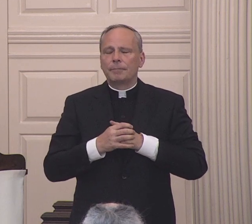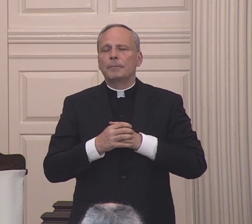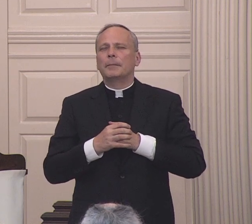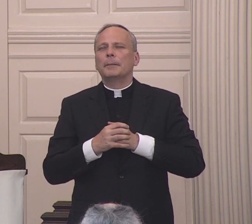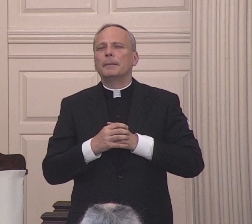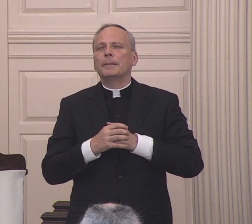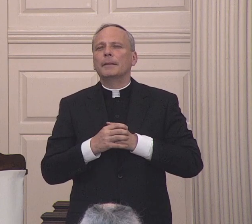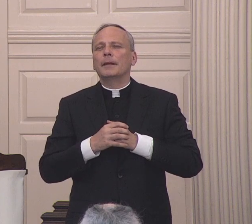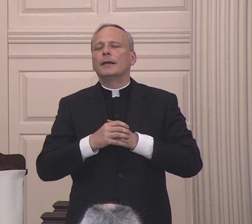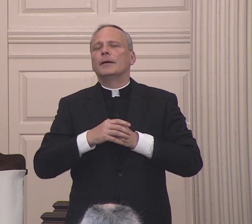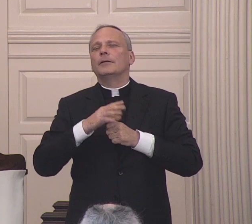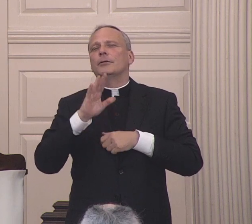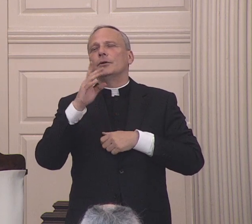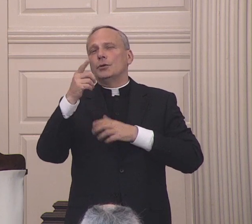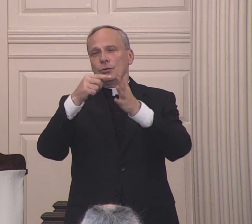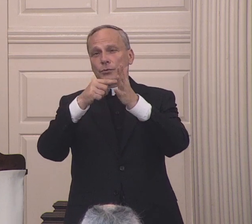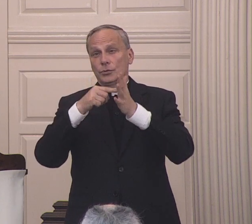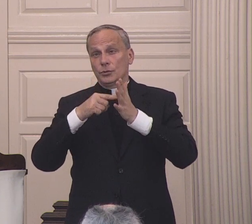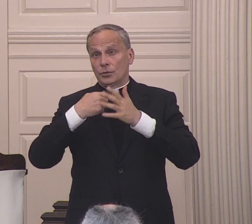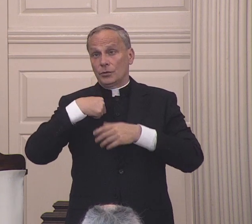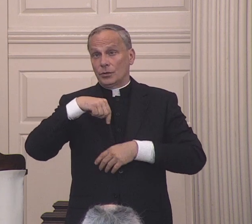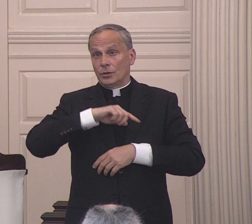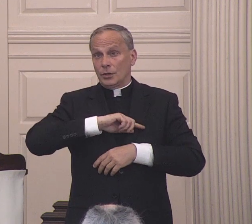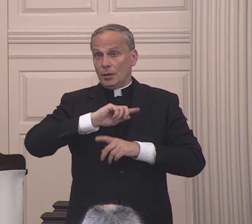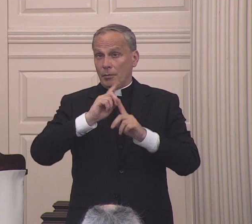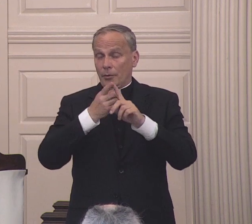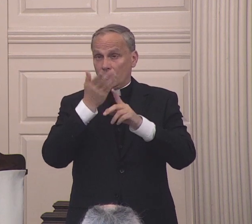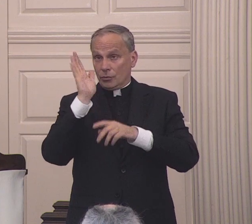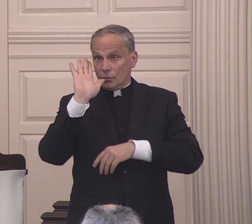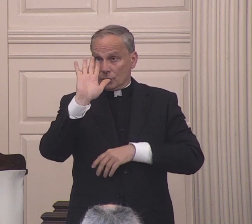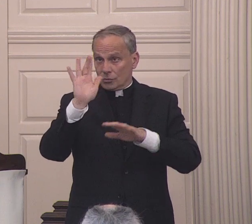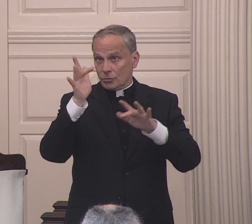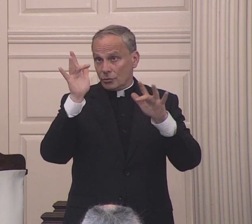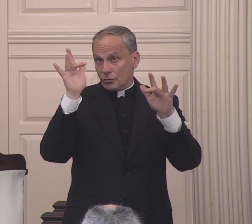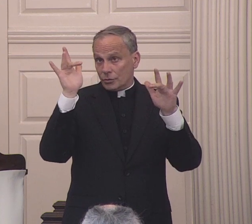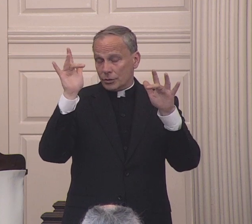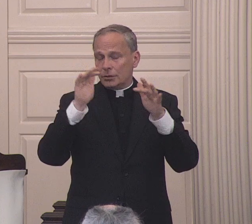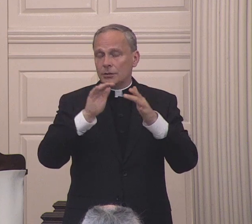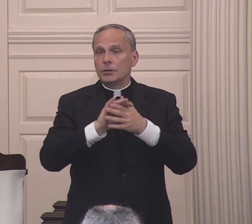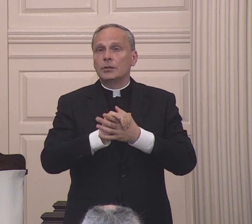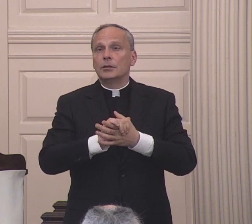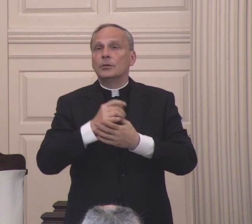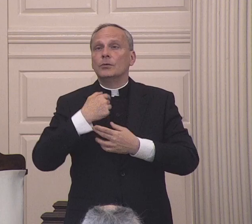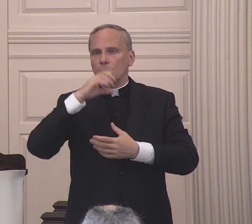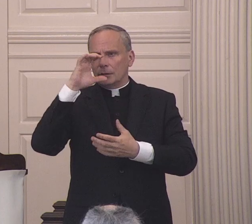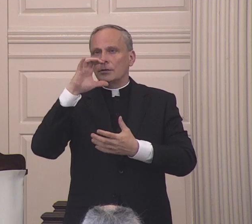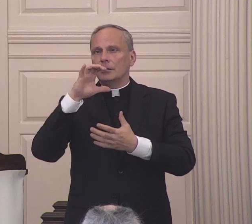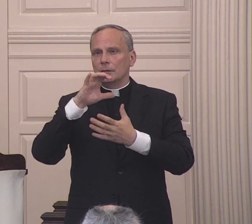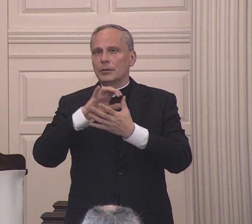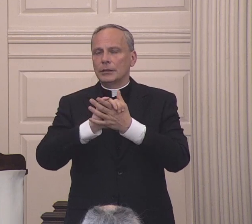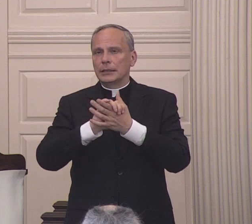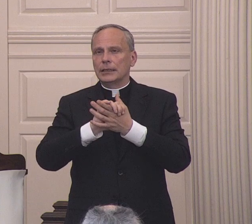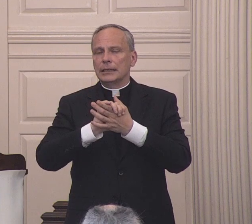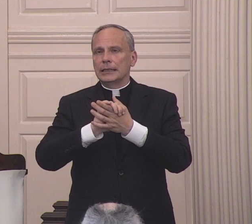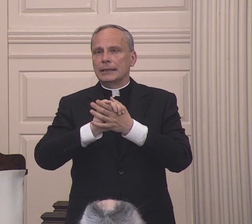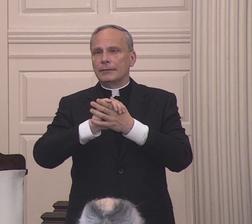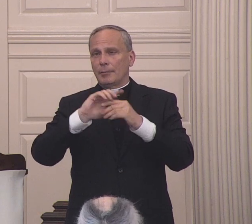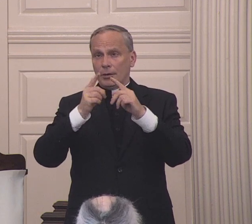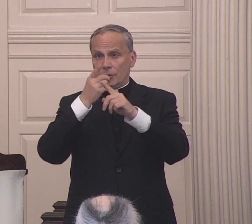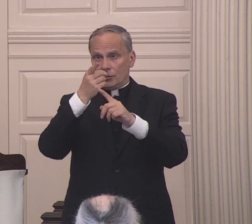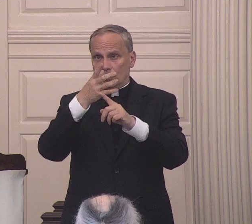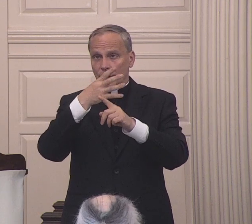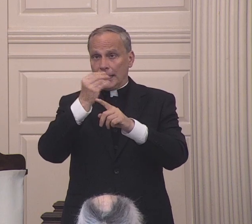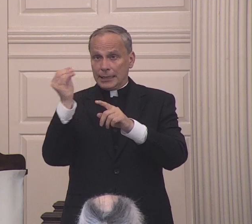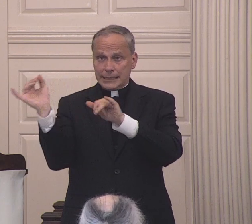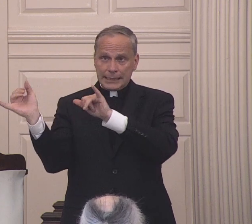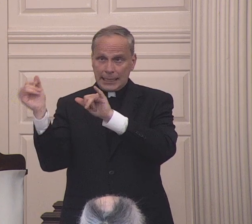For what you have revealed to us of your glory, we believe equally of your Son and